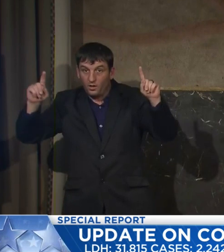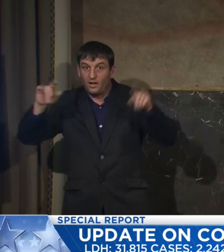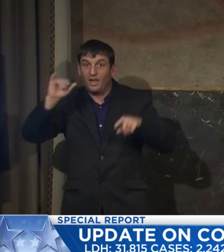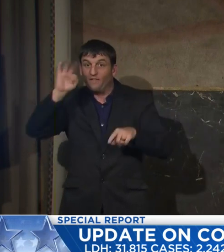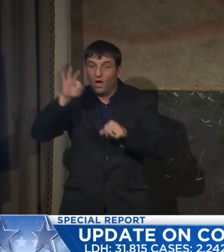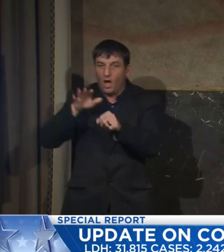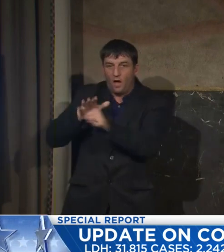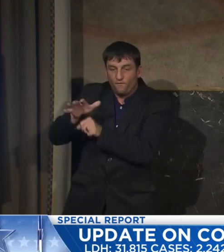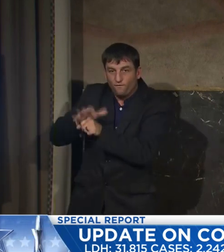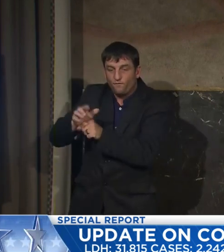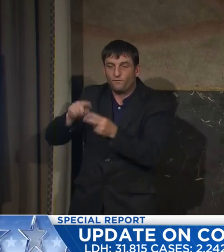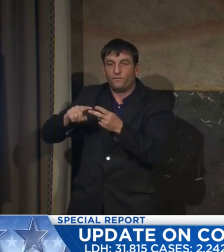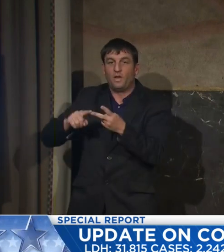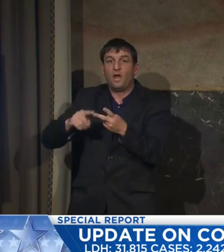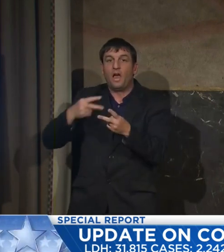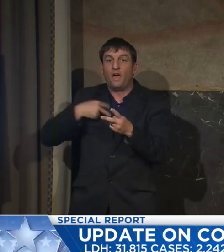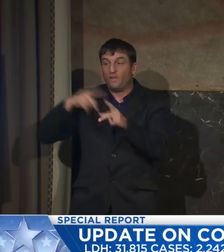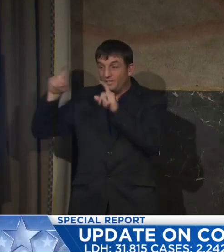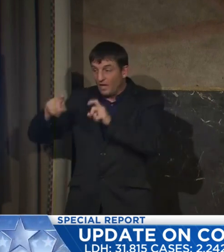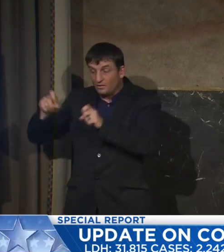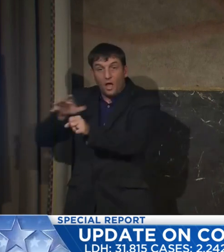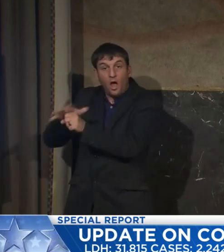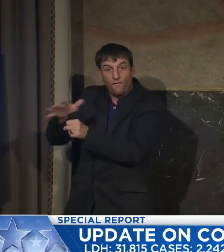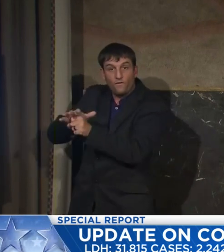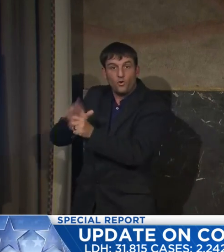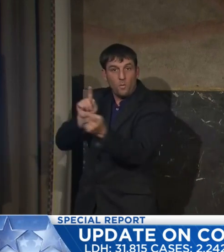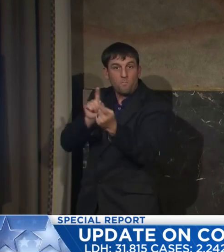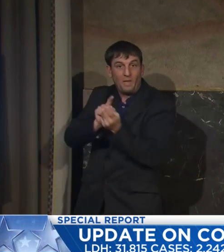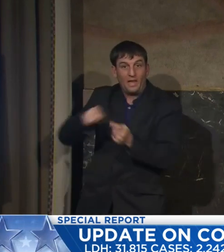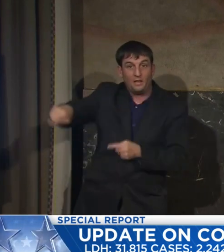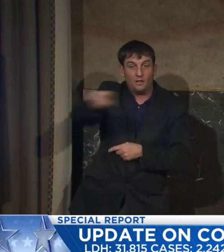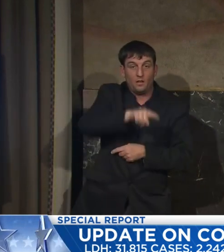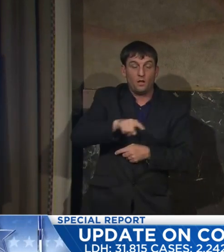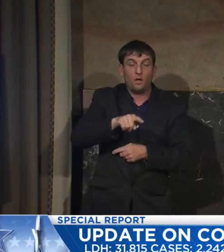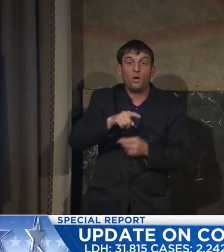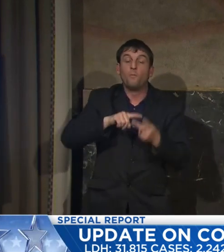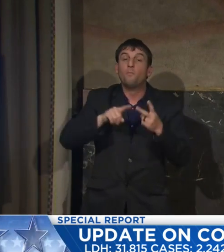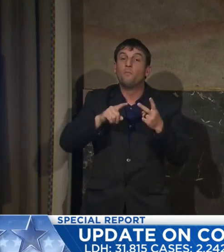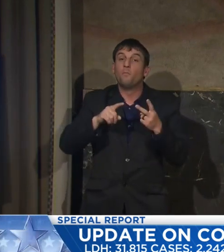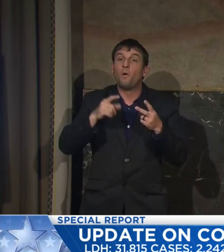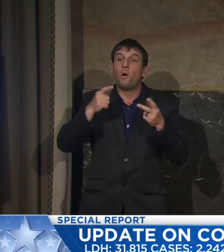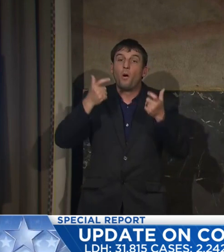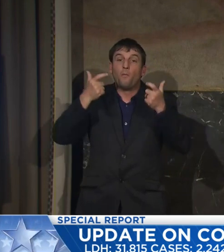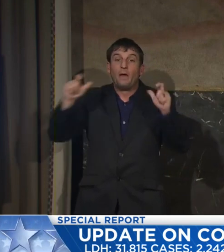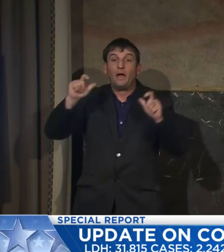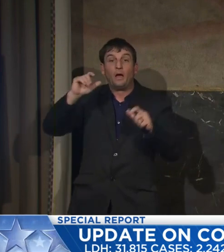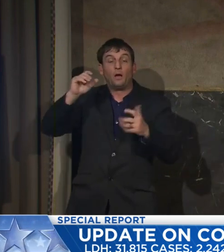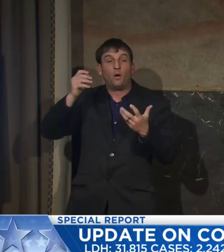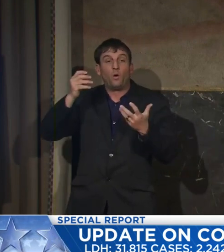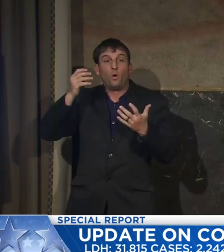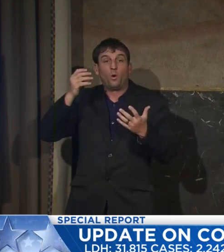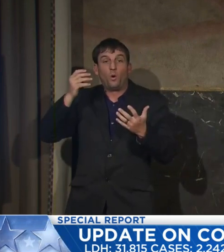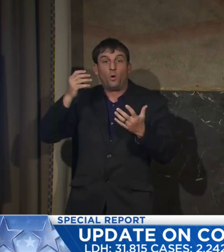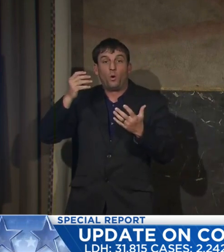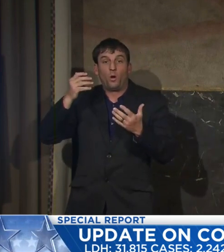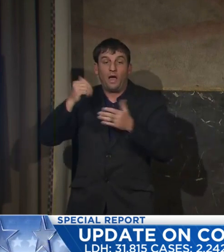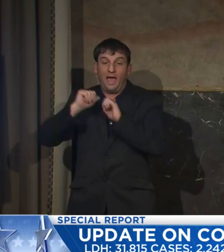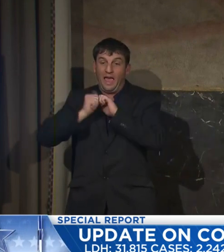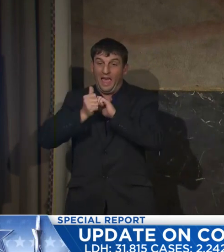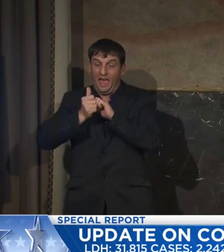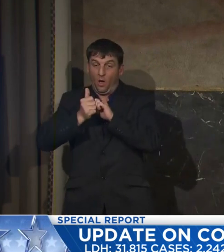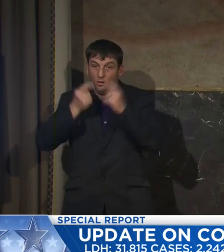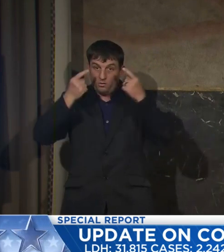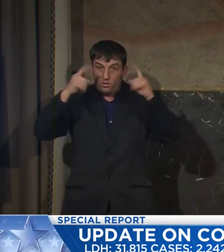testing adequate to meet that demand? But again, a large component of it is how do people then react and